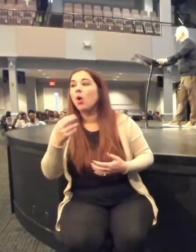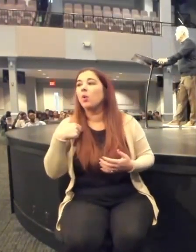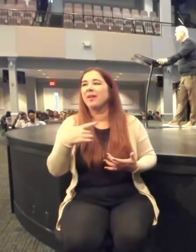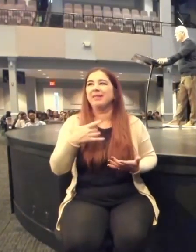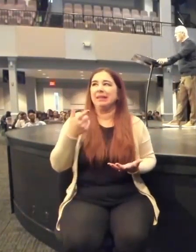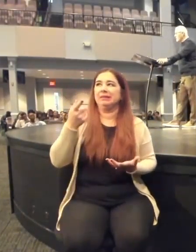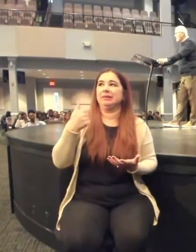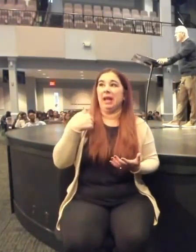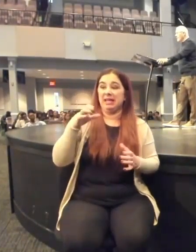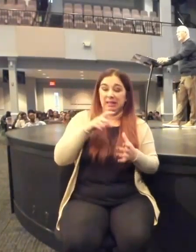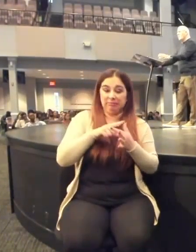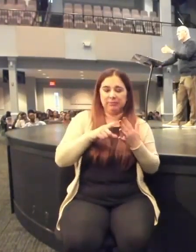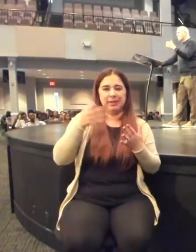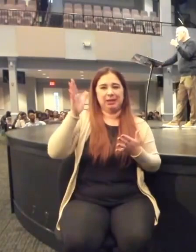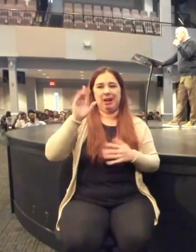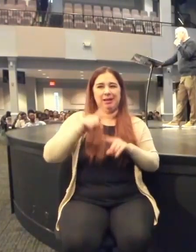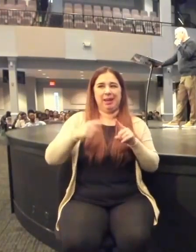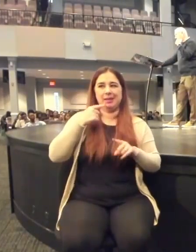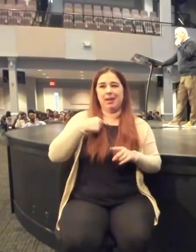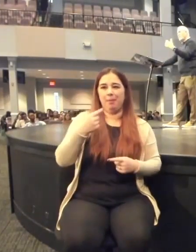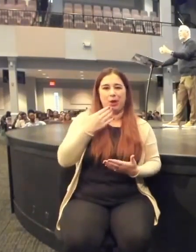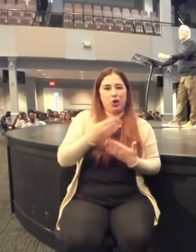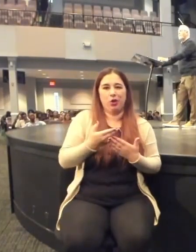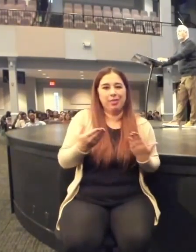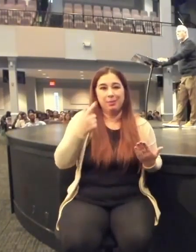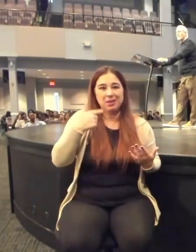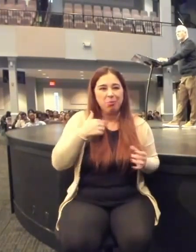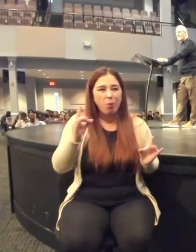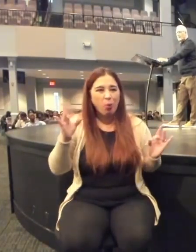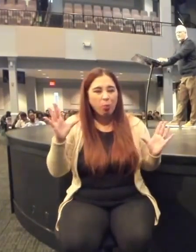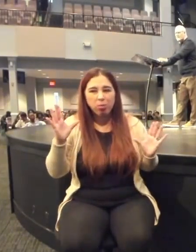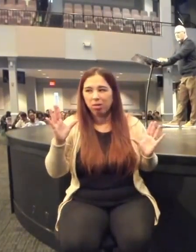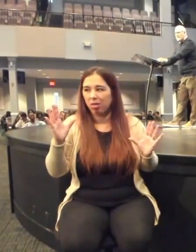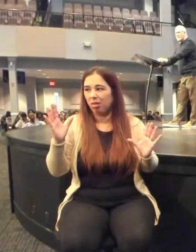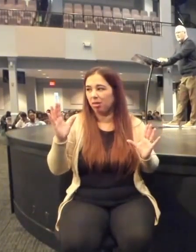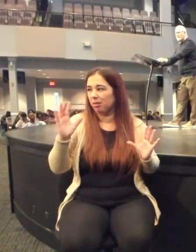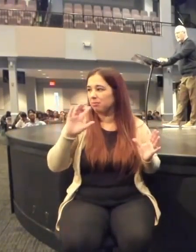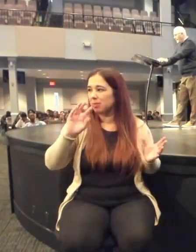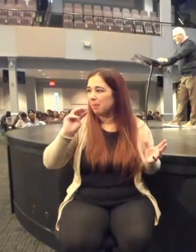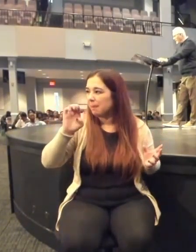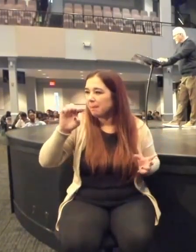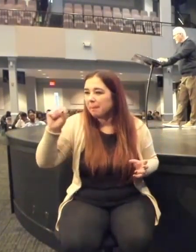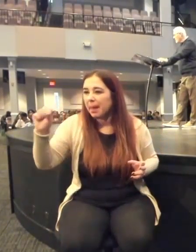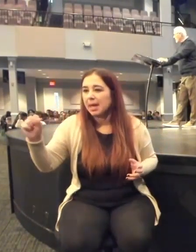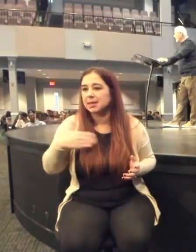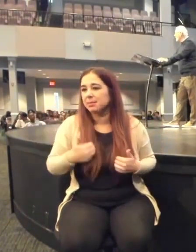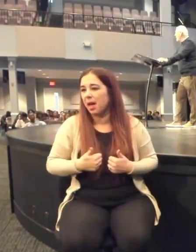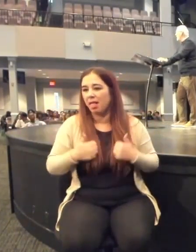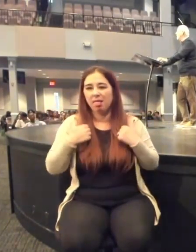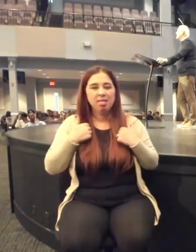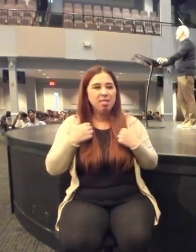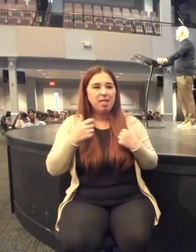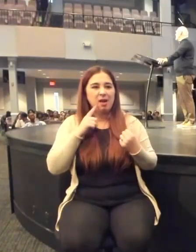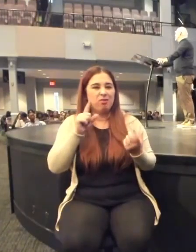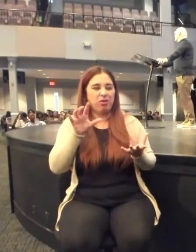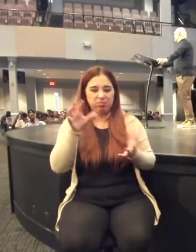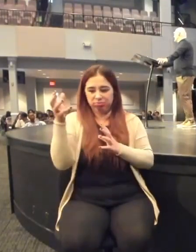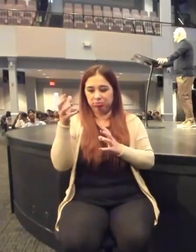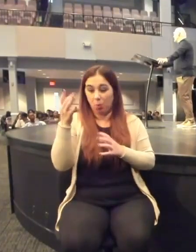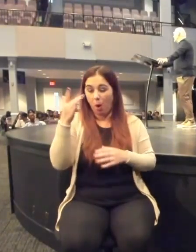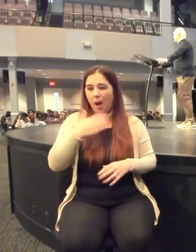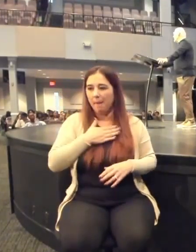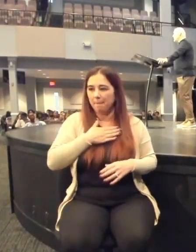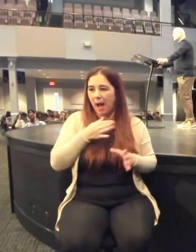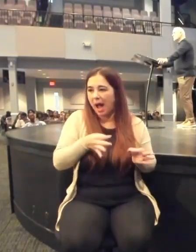to say to me because I've been a horrible mess. My life has been wrecked by my own choices.